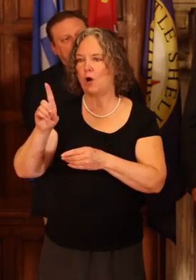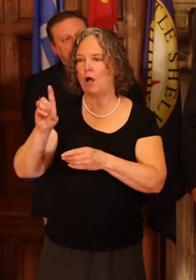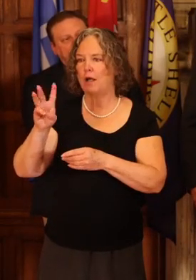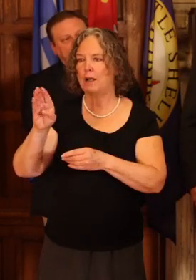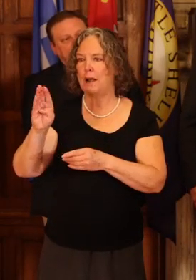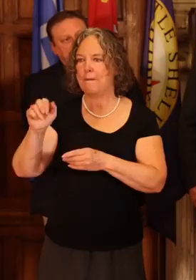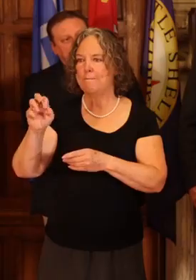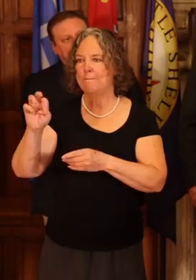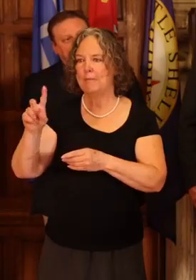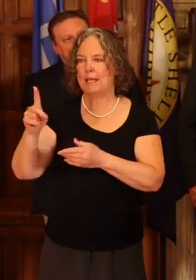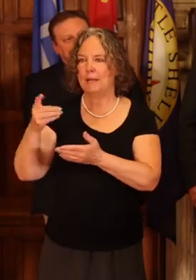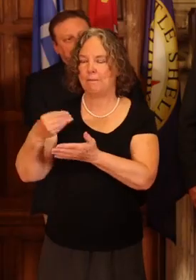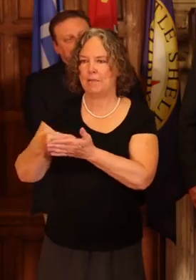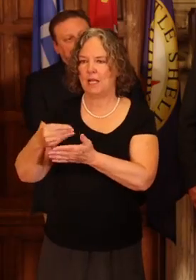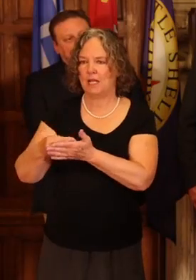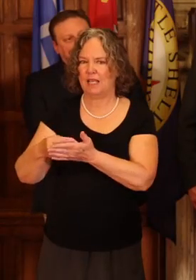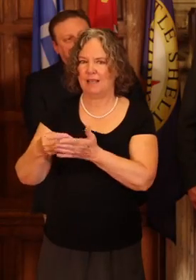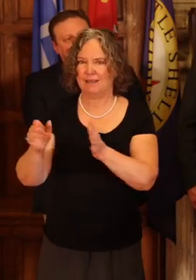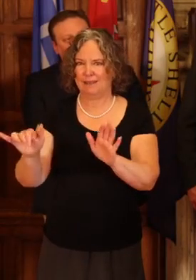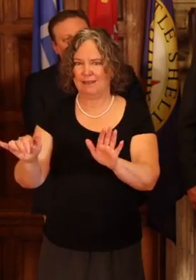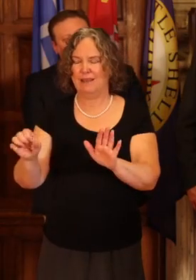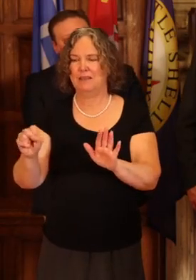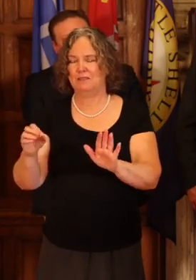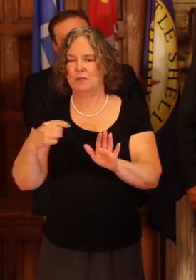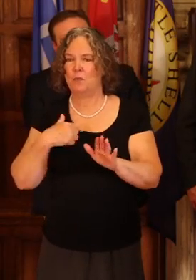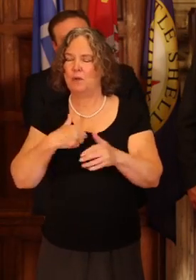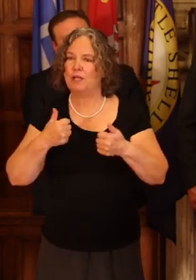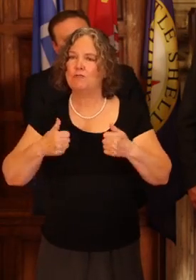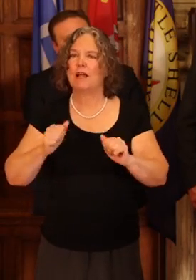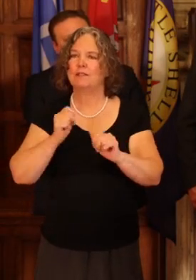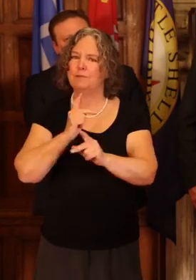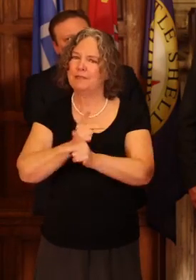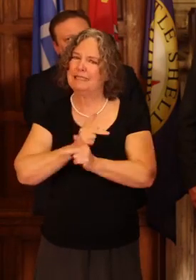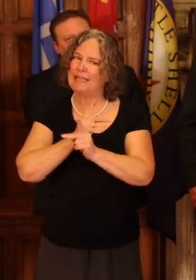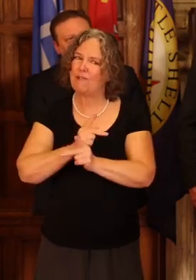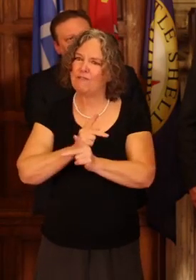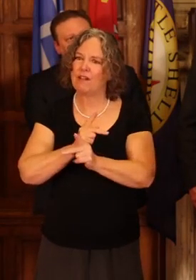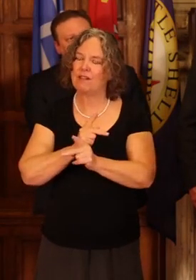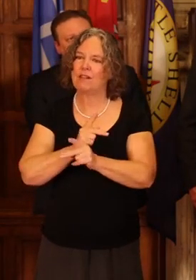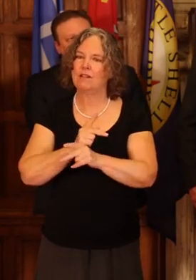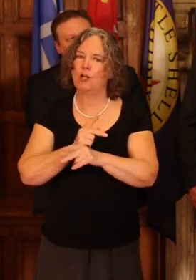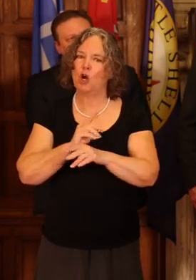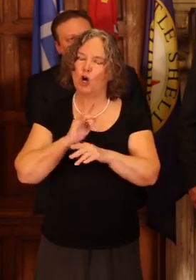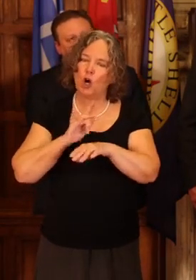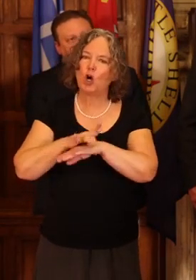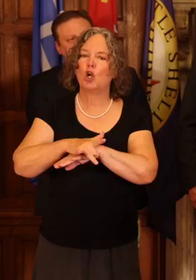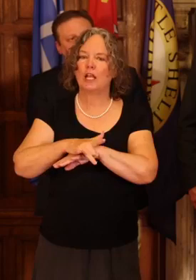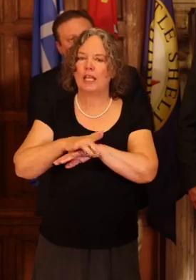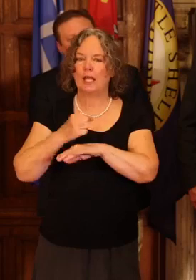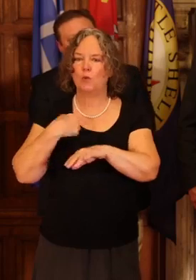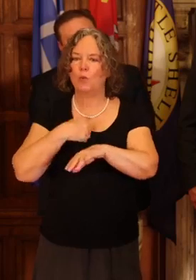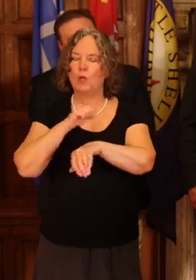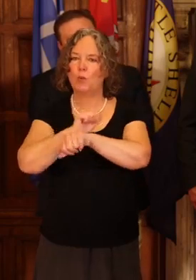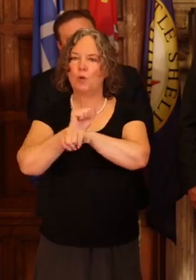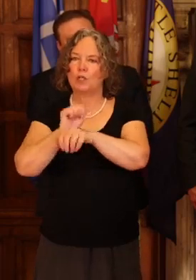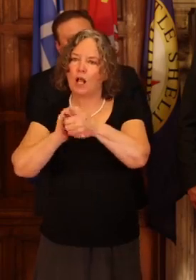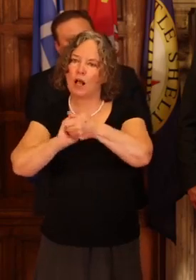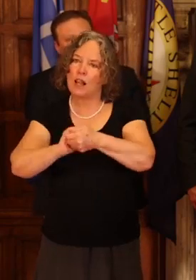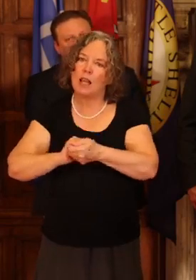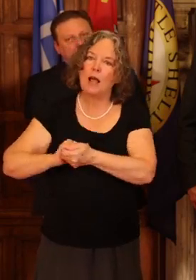So we tried to take the necessary precautions in these bills. And again, we work collaboratively with the legislature